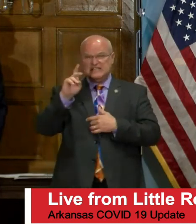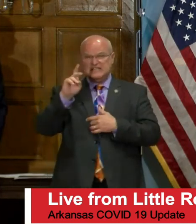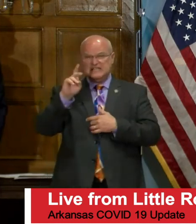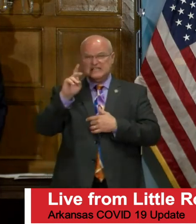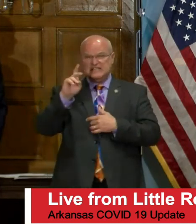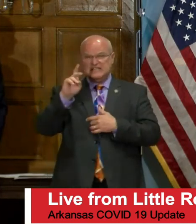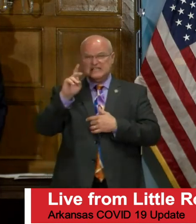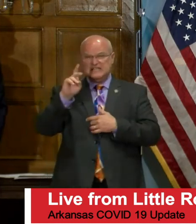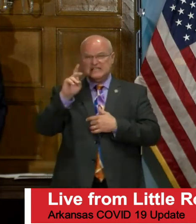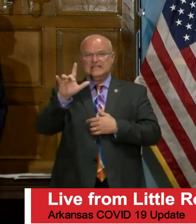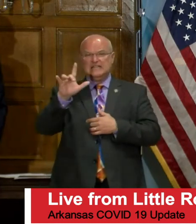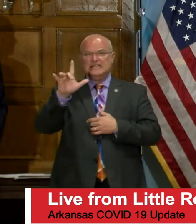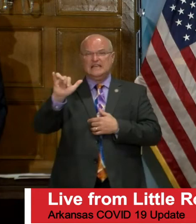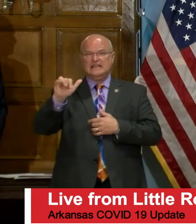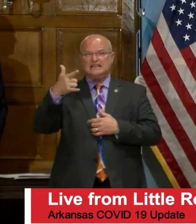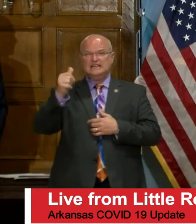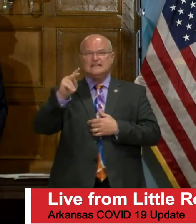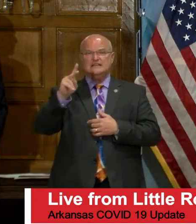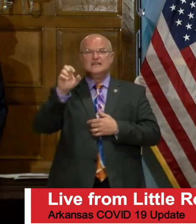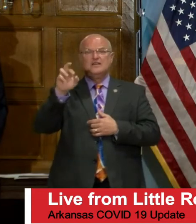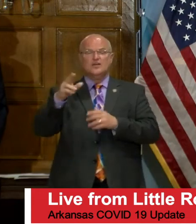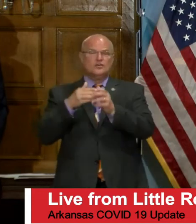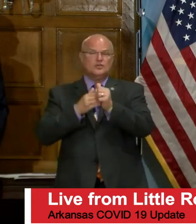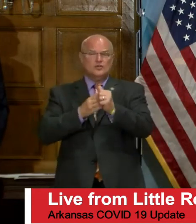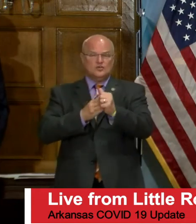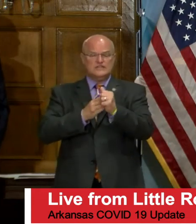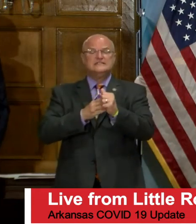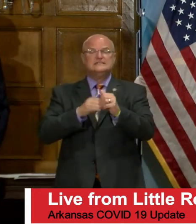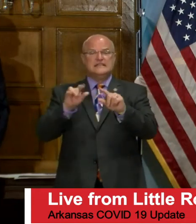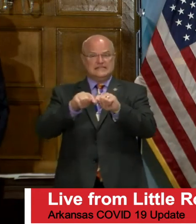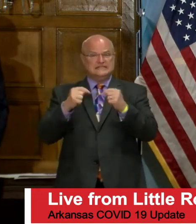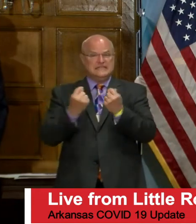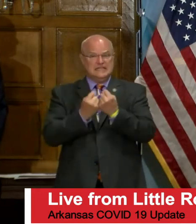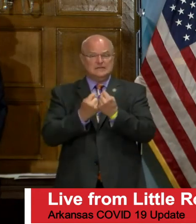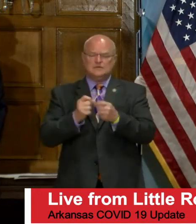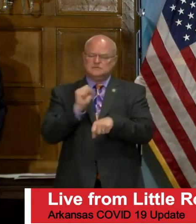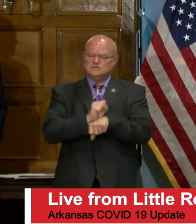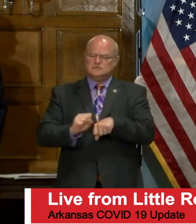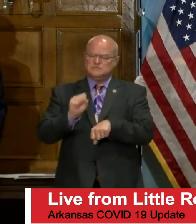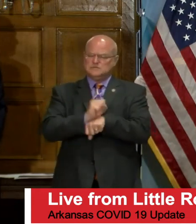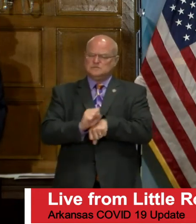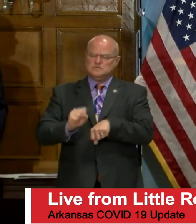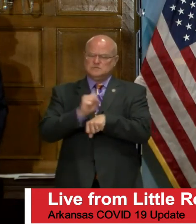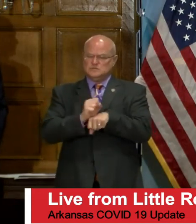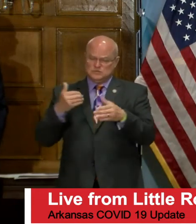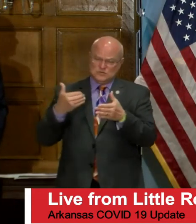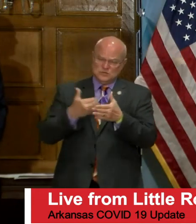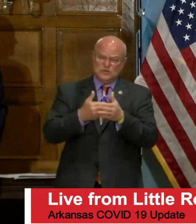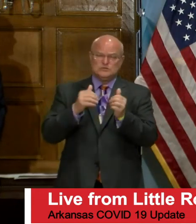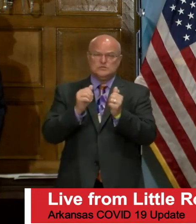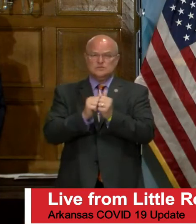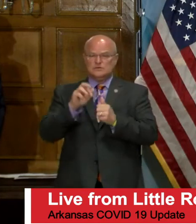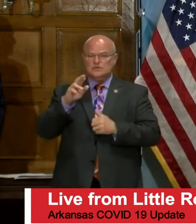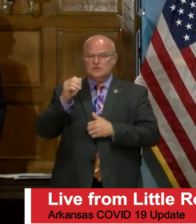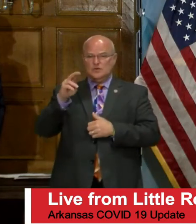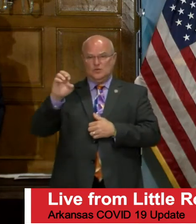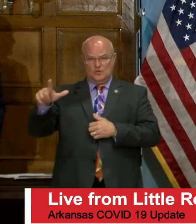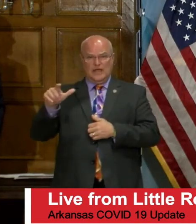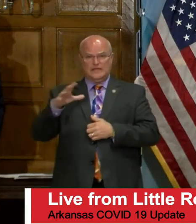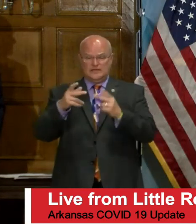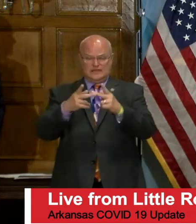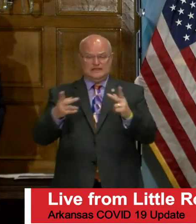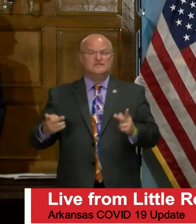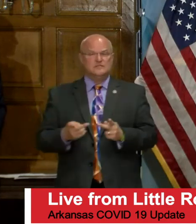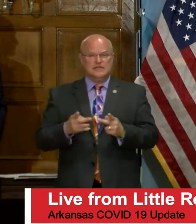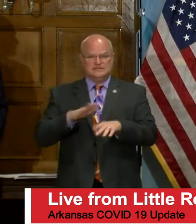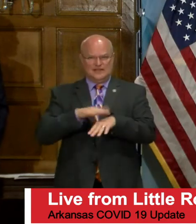who leads our Healthcare Associated Infections team. They've been working very closely with Rachel and with the facilities